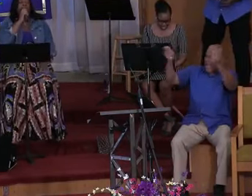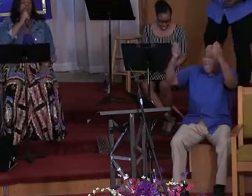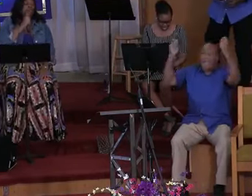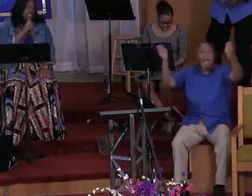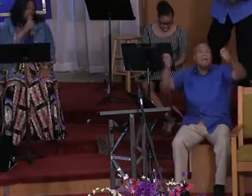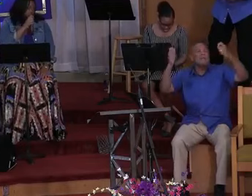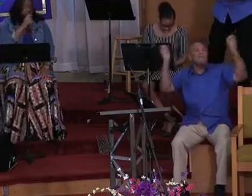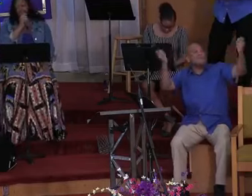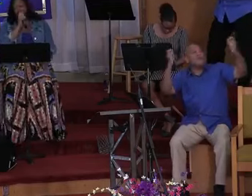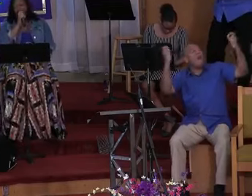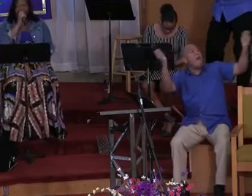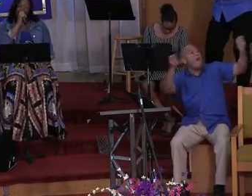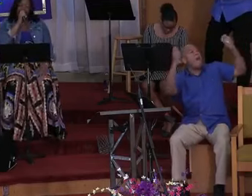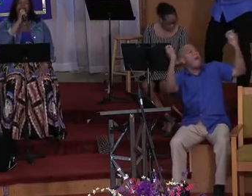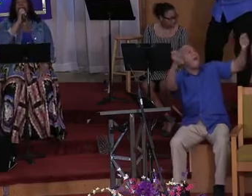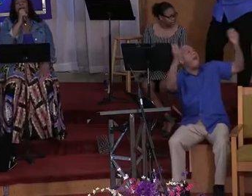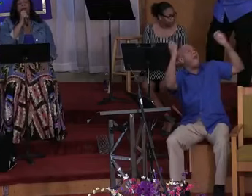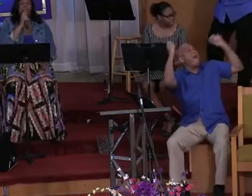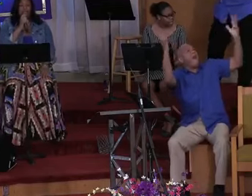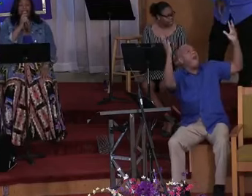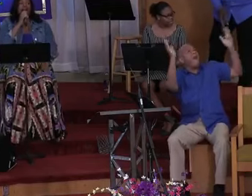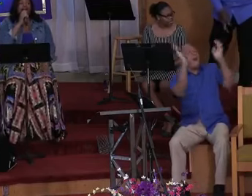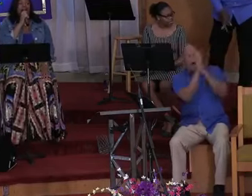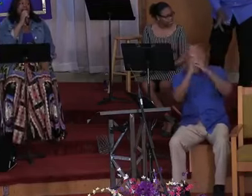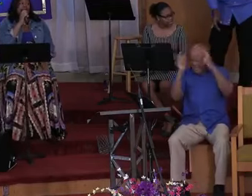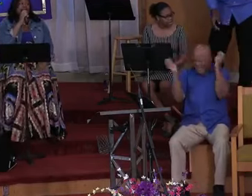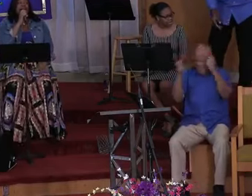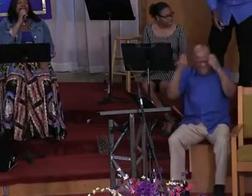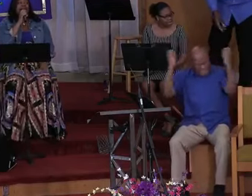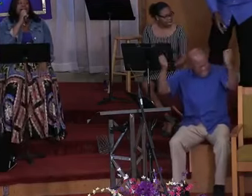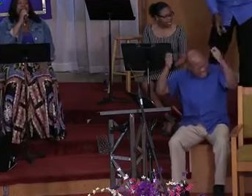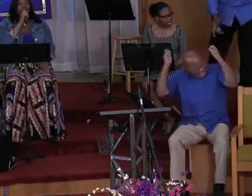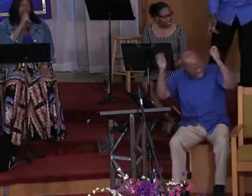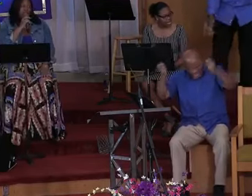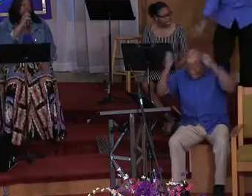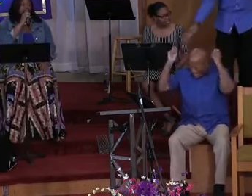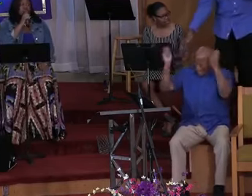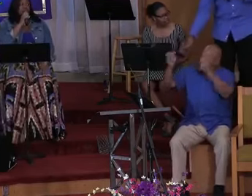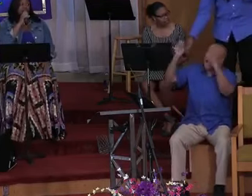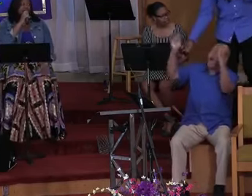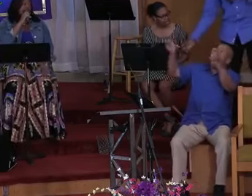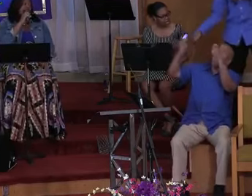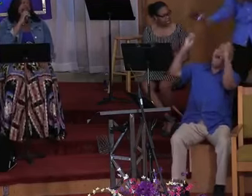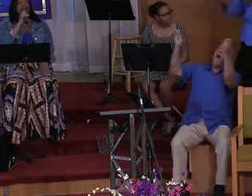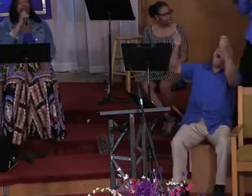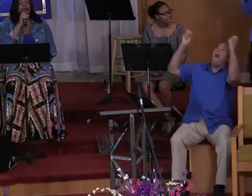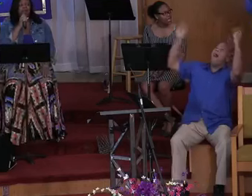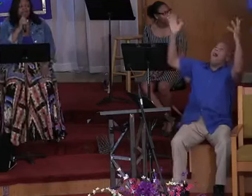hallelujah, hallelujah, hallelujah, hallelujah,